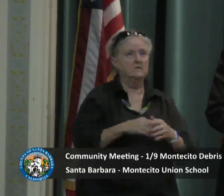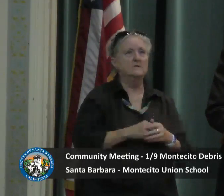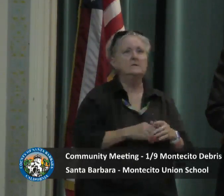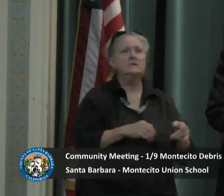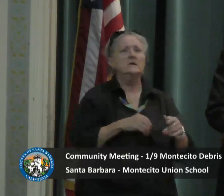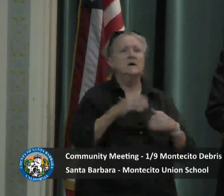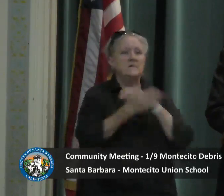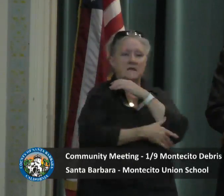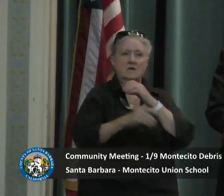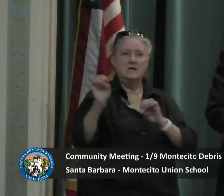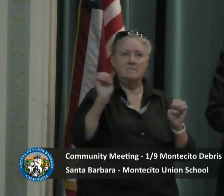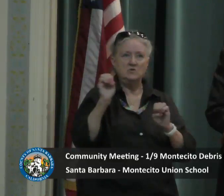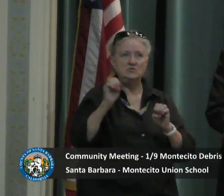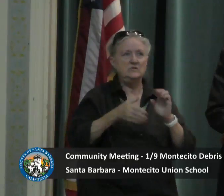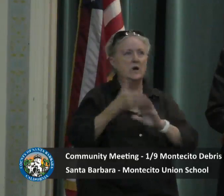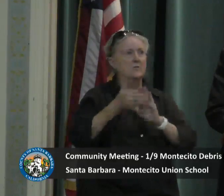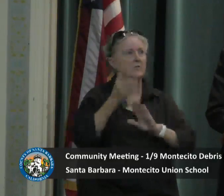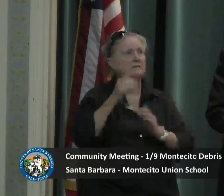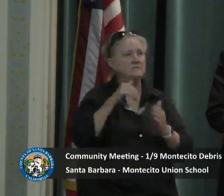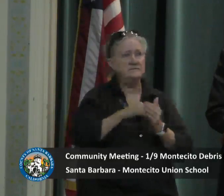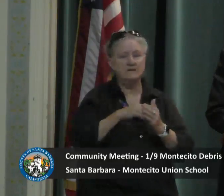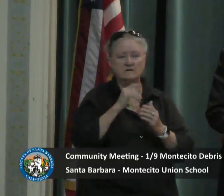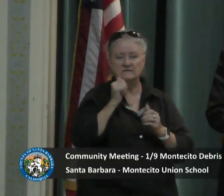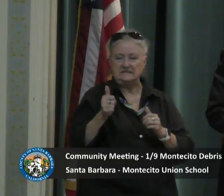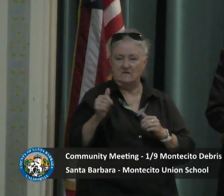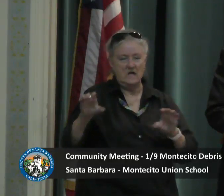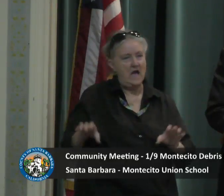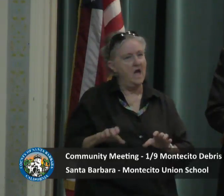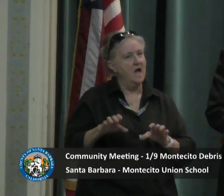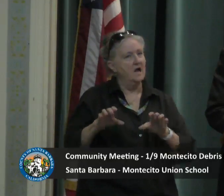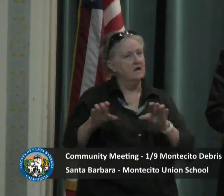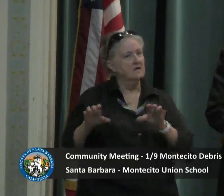County Emergency Operations Act,